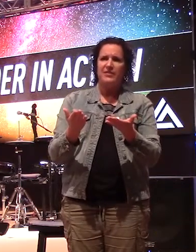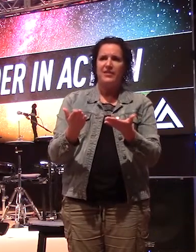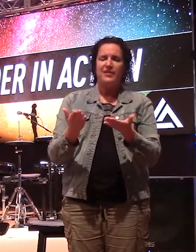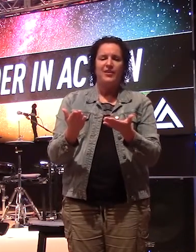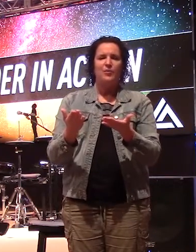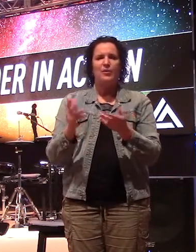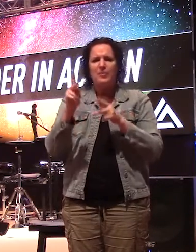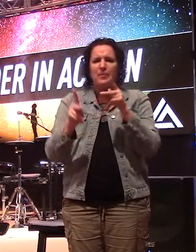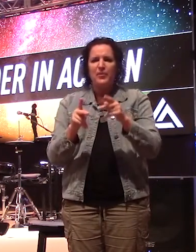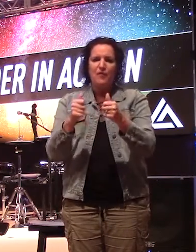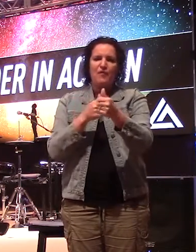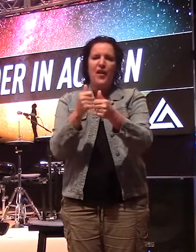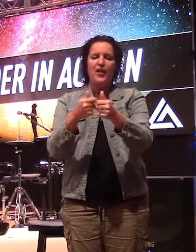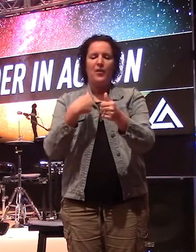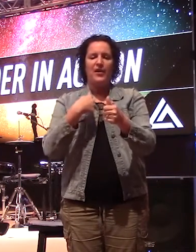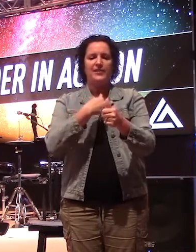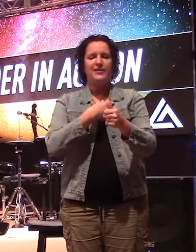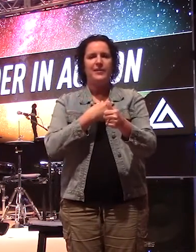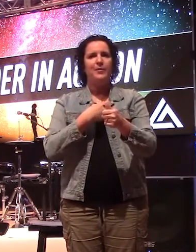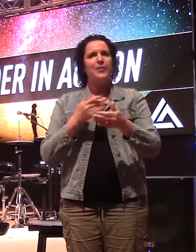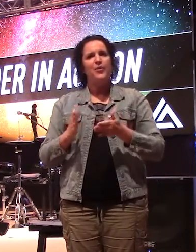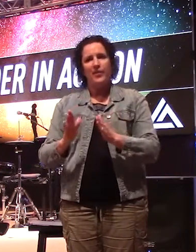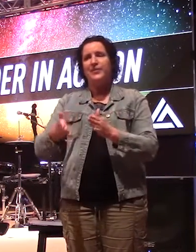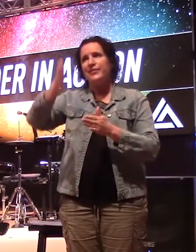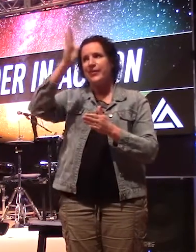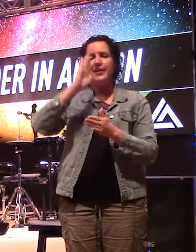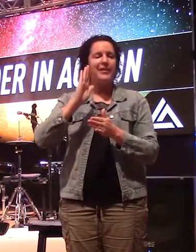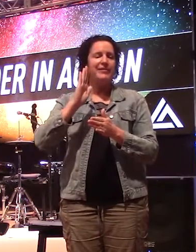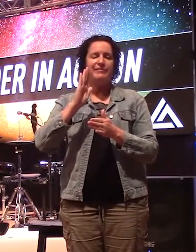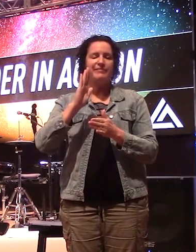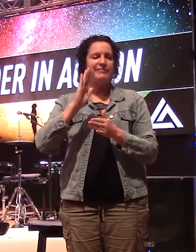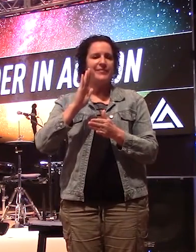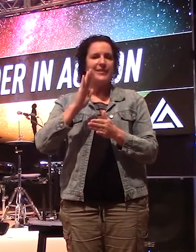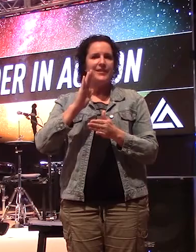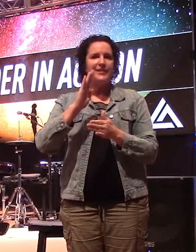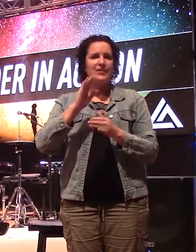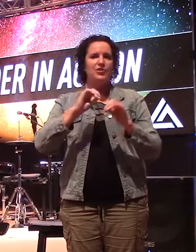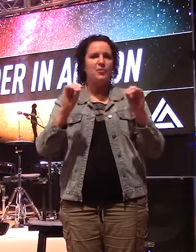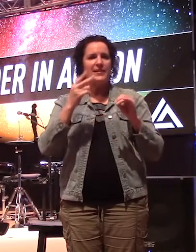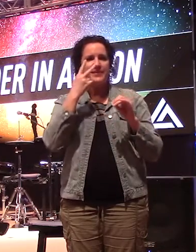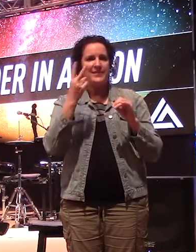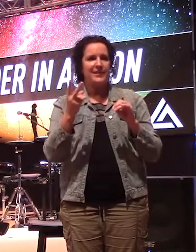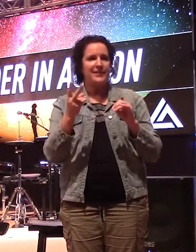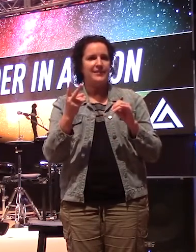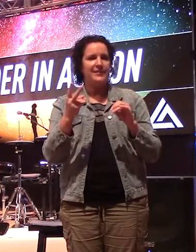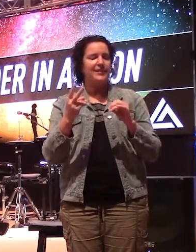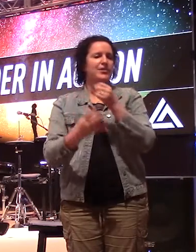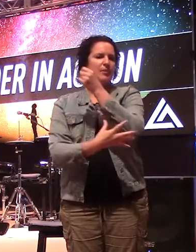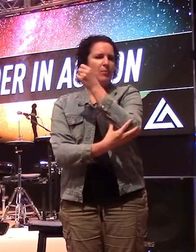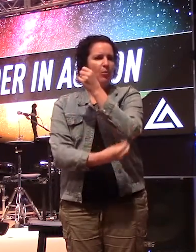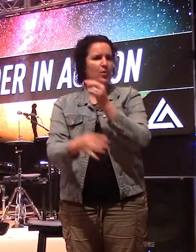But the ways of God are ways of obscurity, criticism, to be poor in spirit,